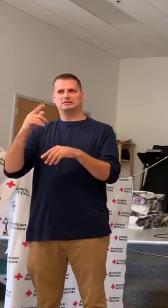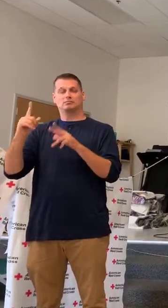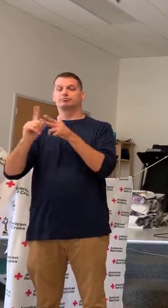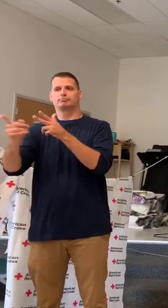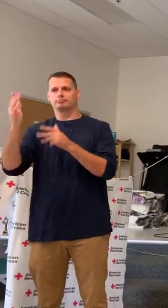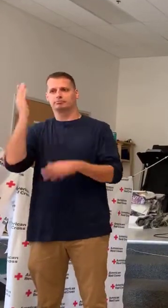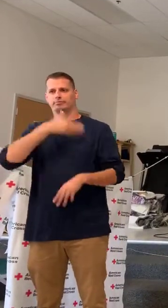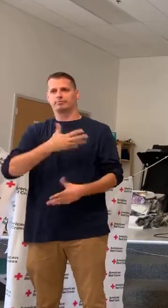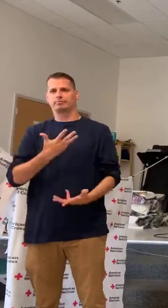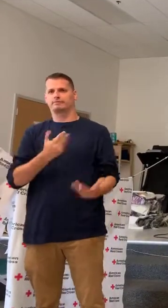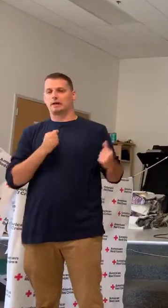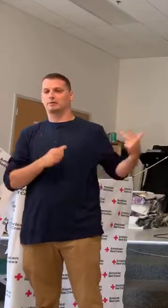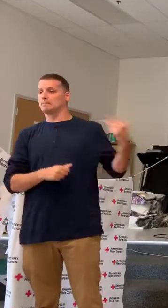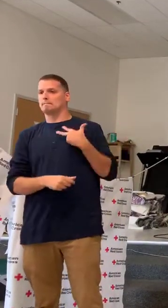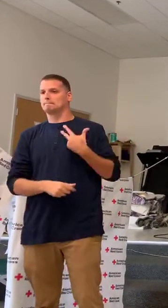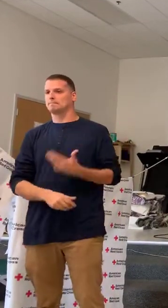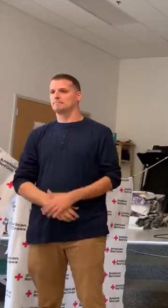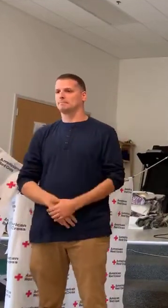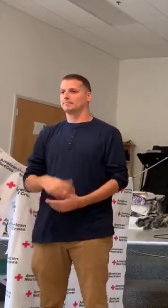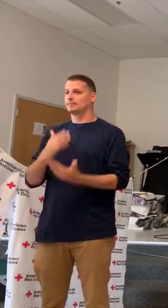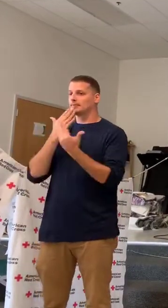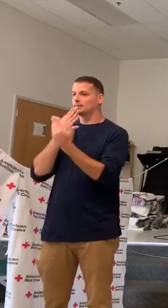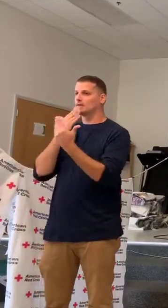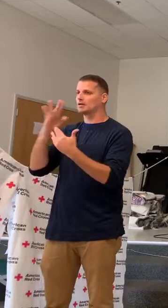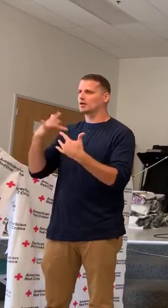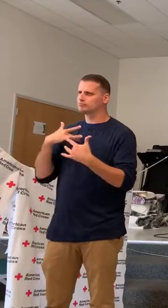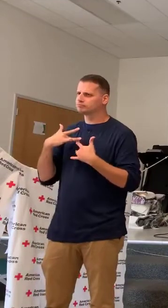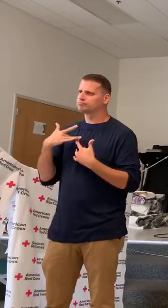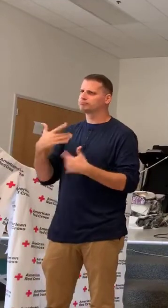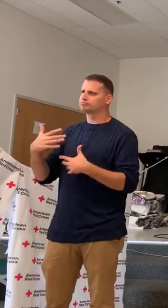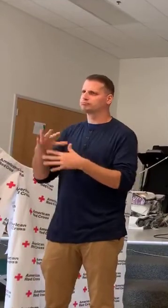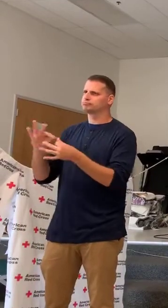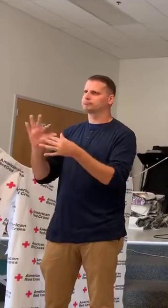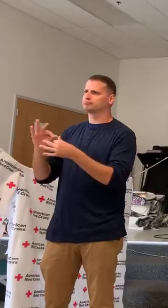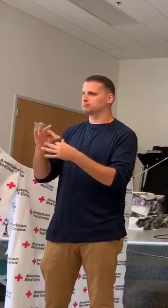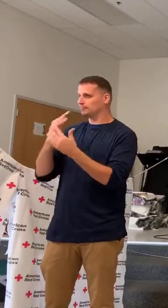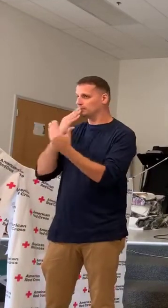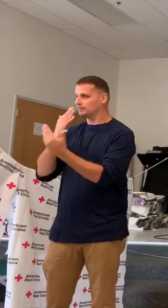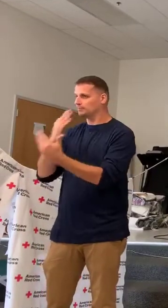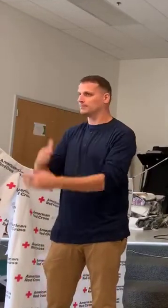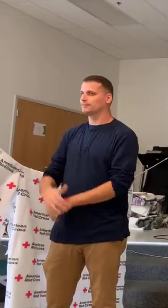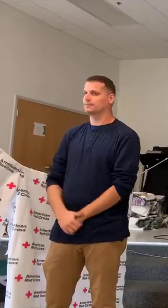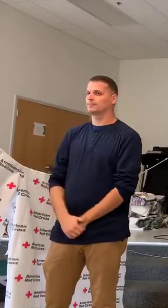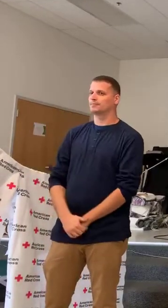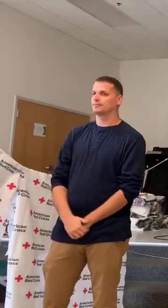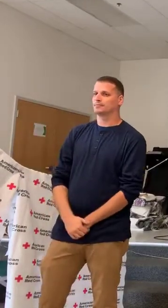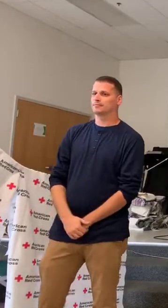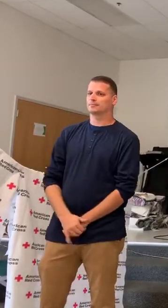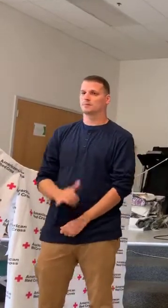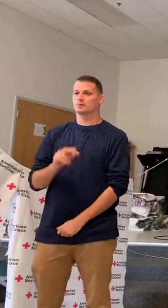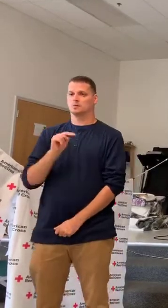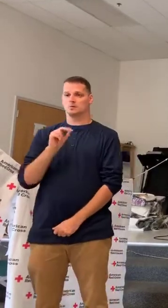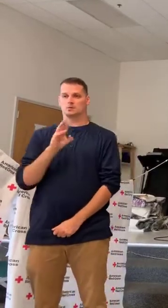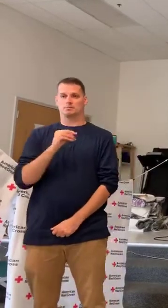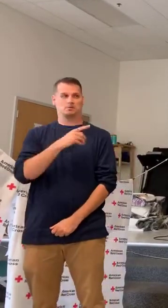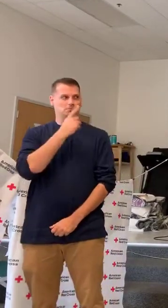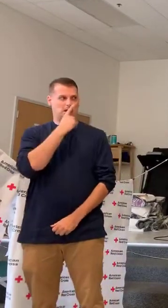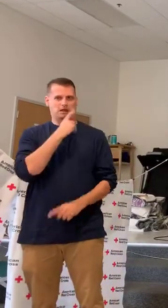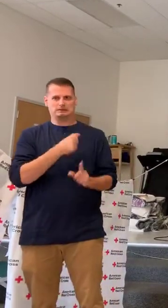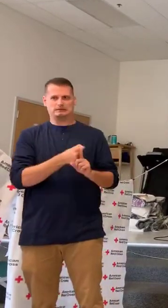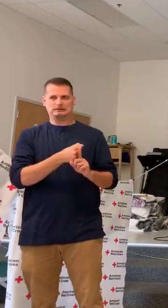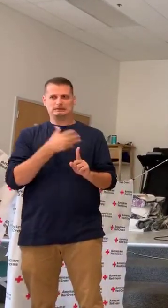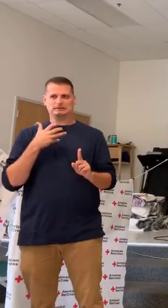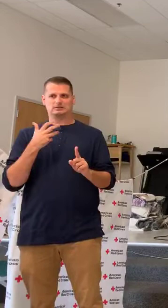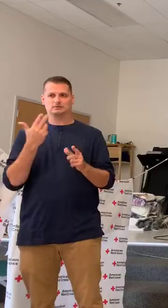and appreciated. And Norm, if you could address kind of our plan again for the road and what's going to be the operational next